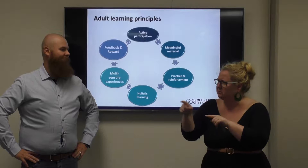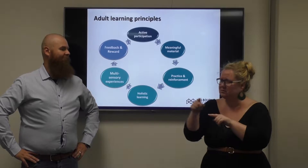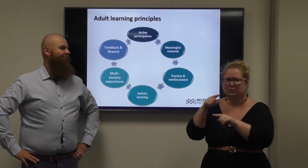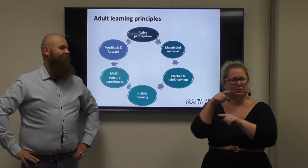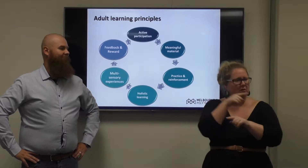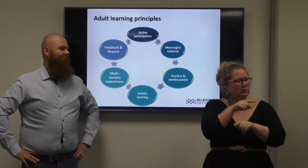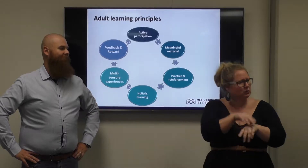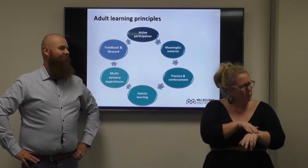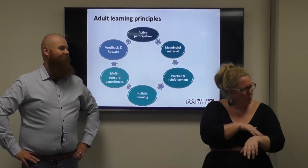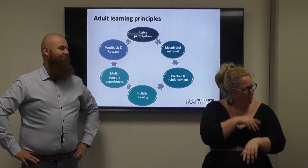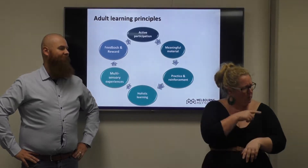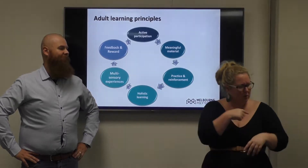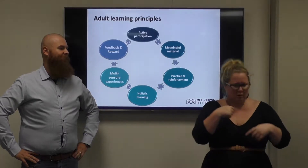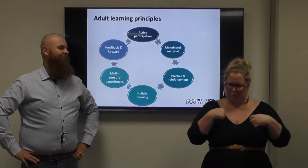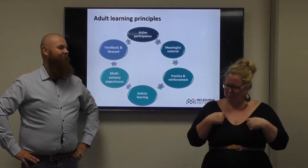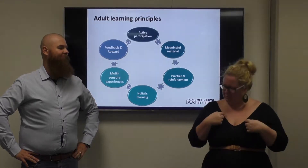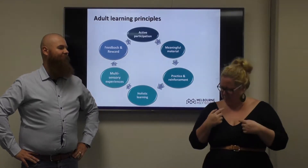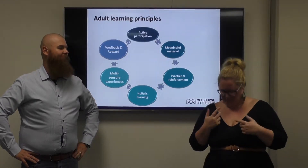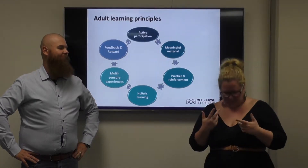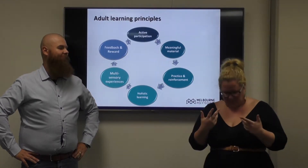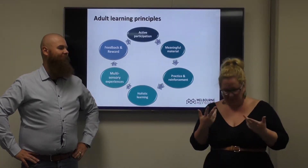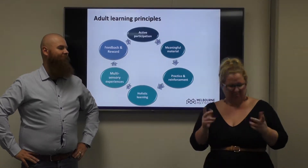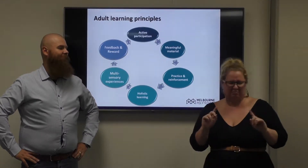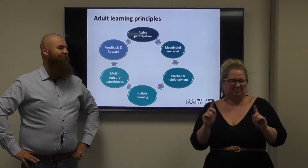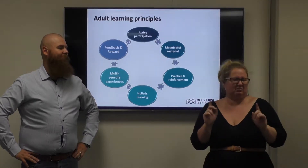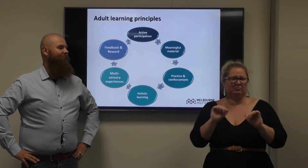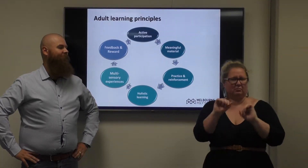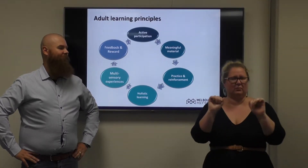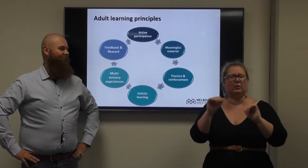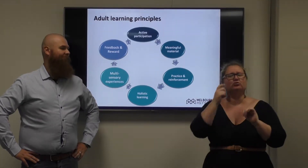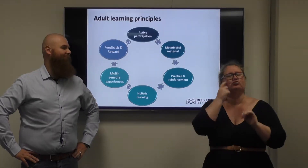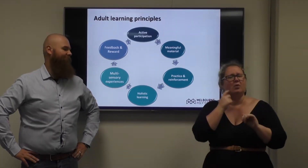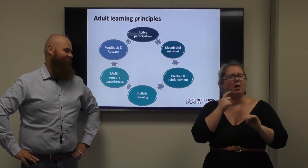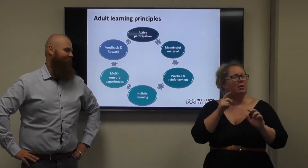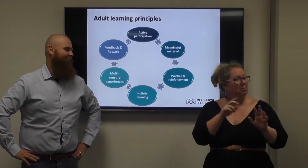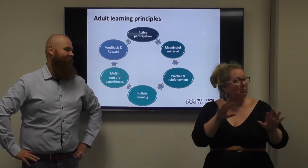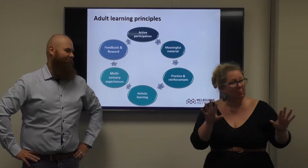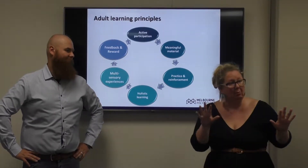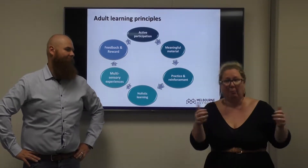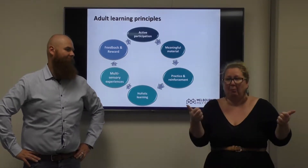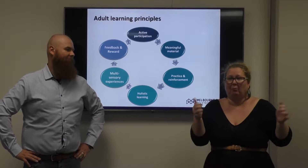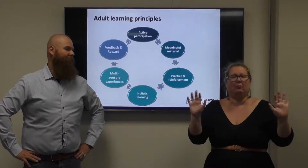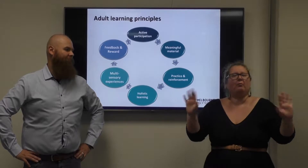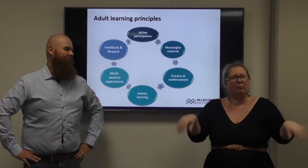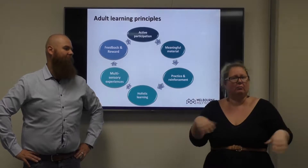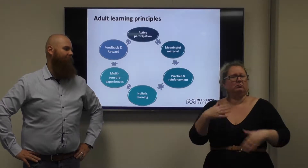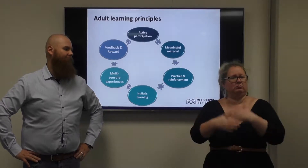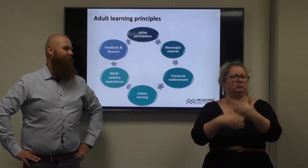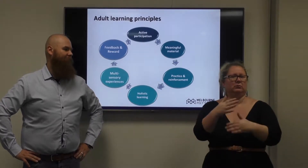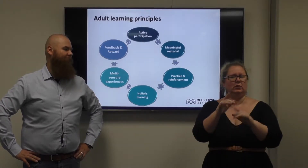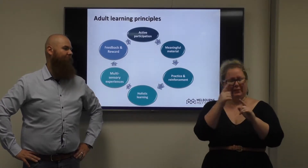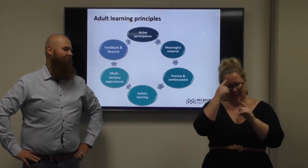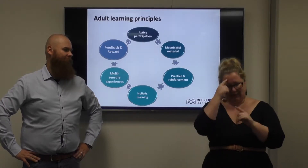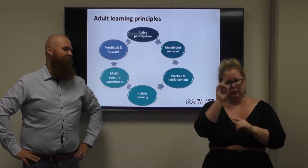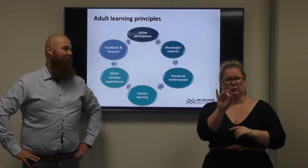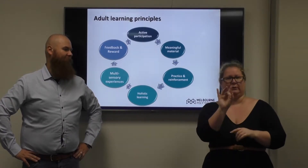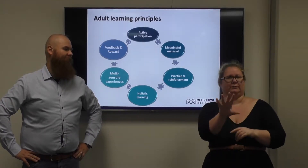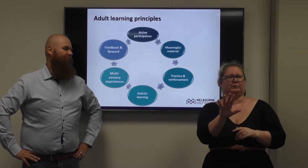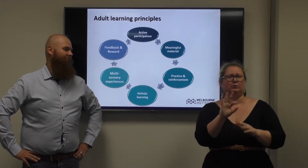other and think, oh, that person's quite slow, that one's a little bit quicker, and that's fine. We're all different. We accept these